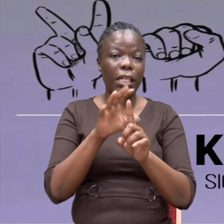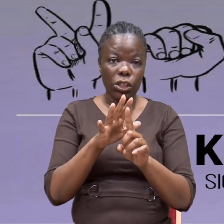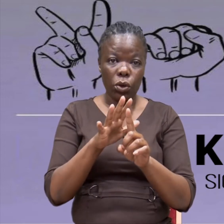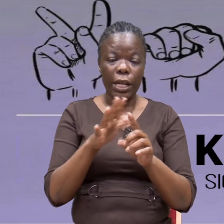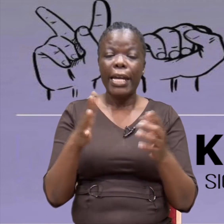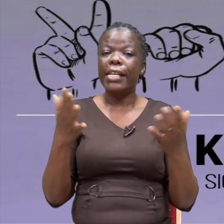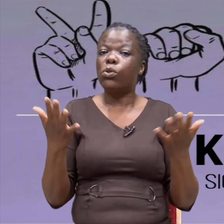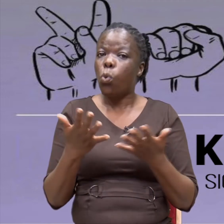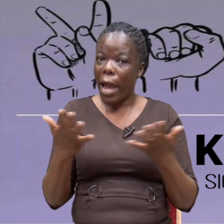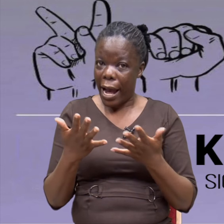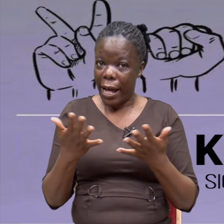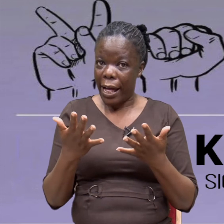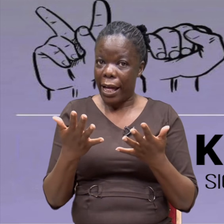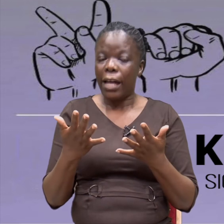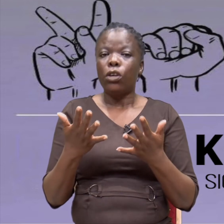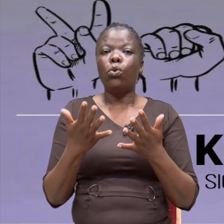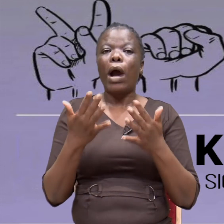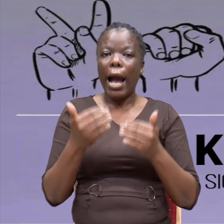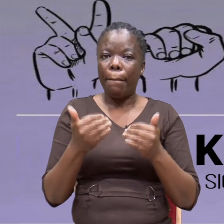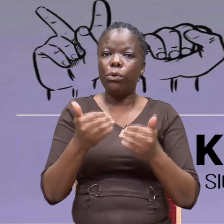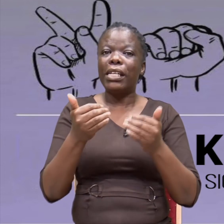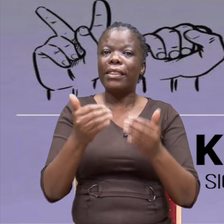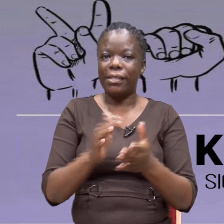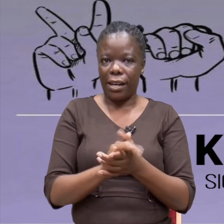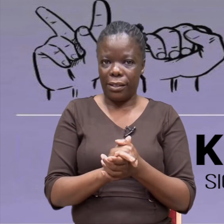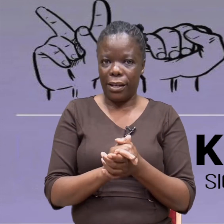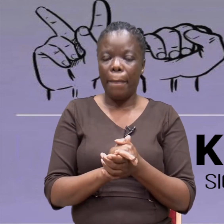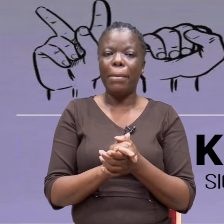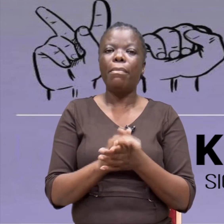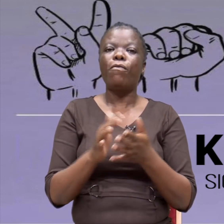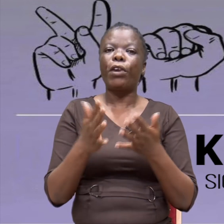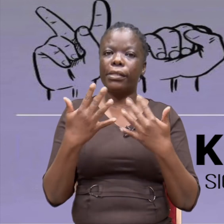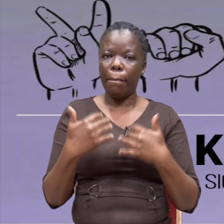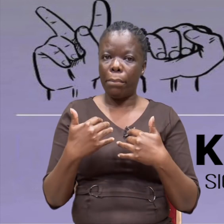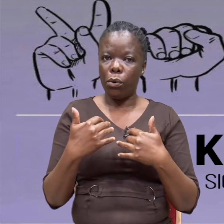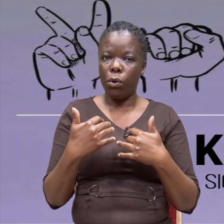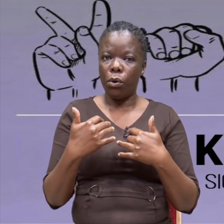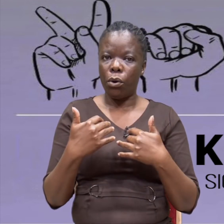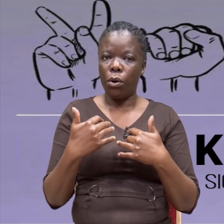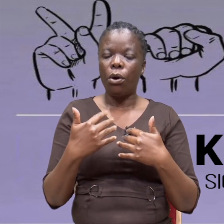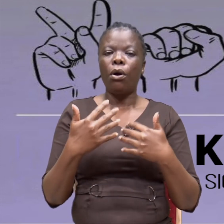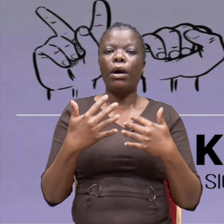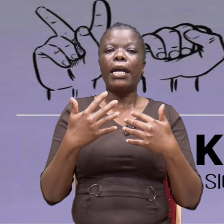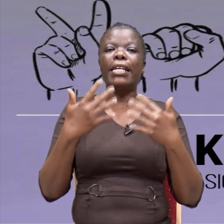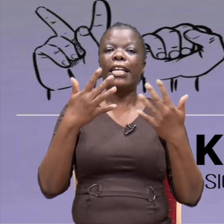Orientation is where you are putting the sign. Maybe, for example, in relation